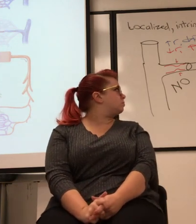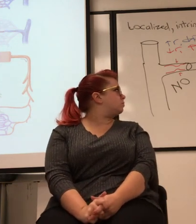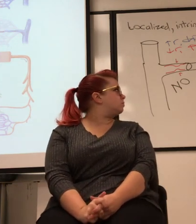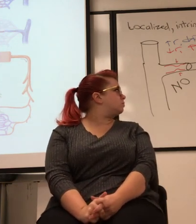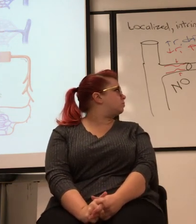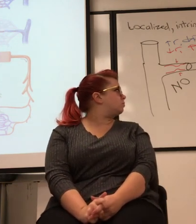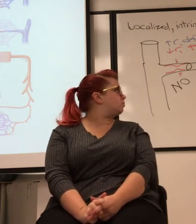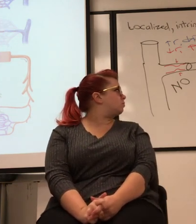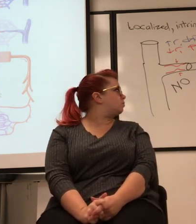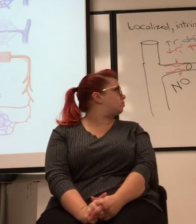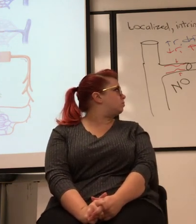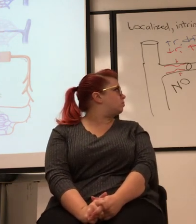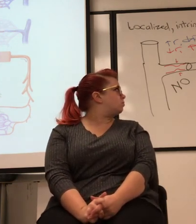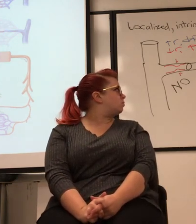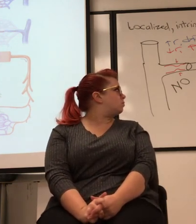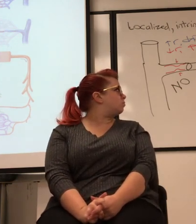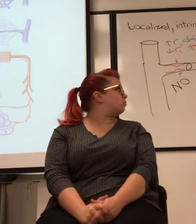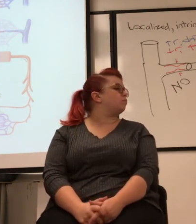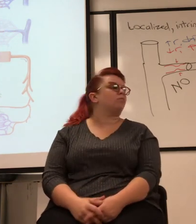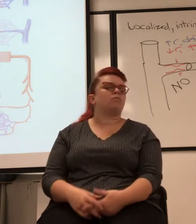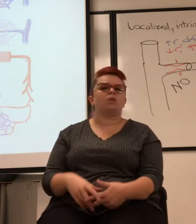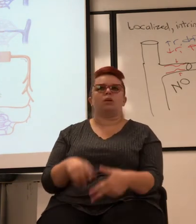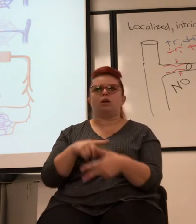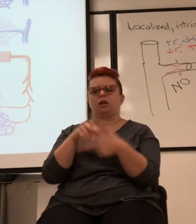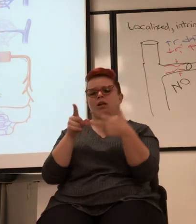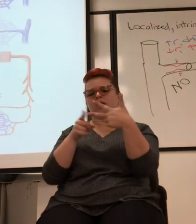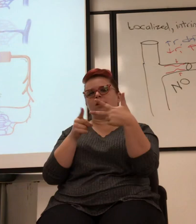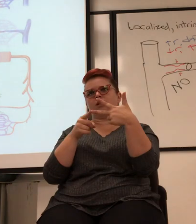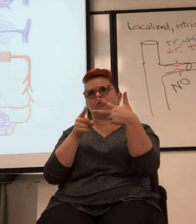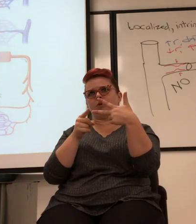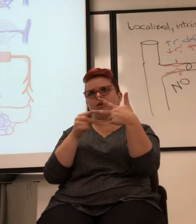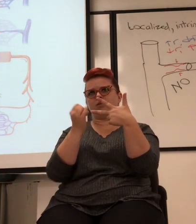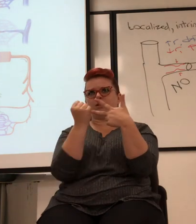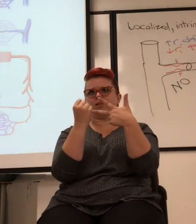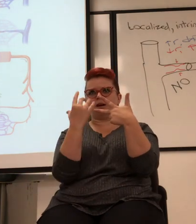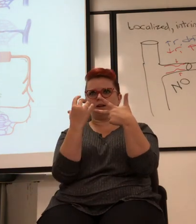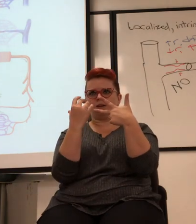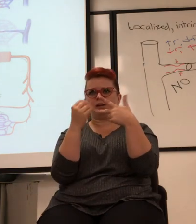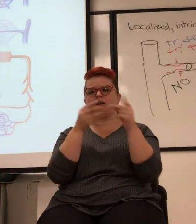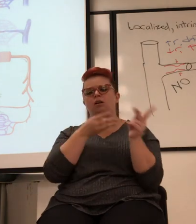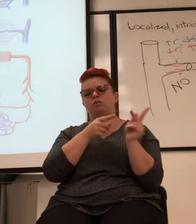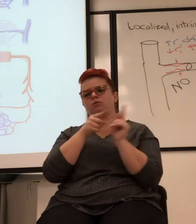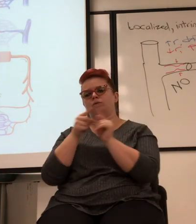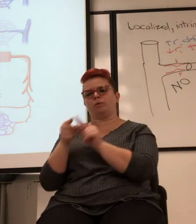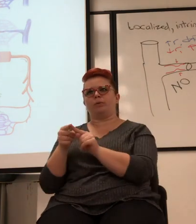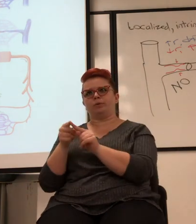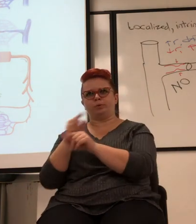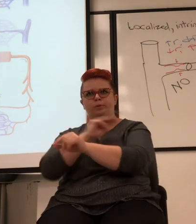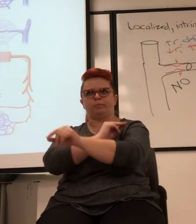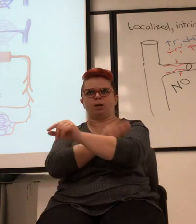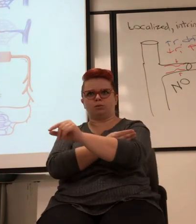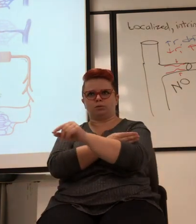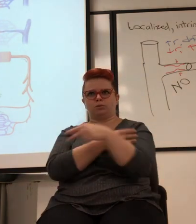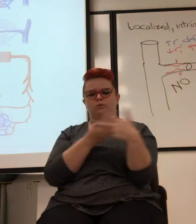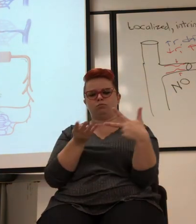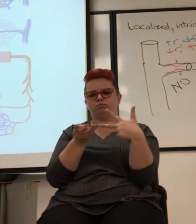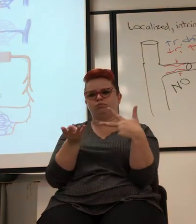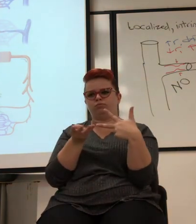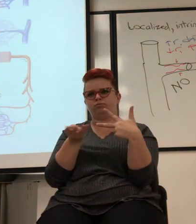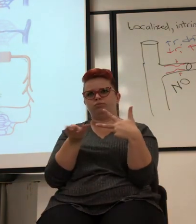smaller set of arterioles. This is going to muscles, okay? To